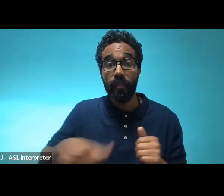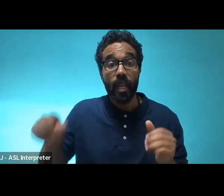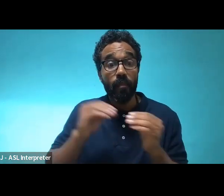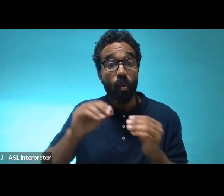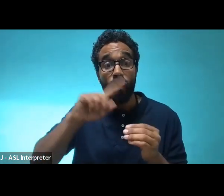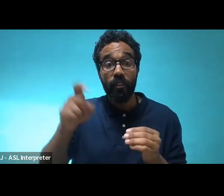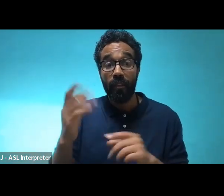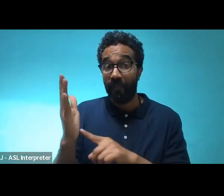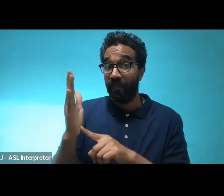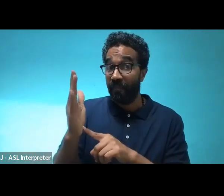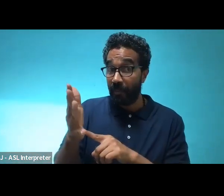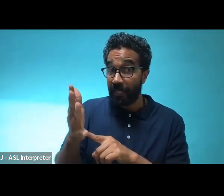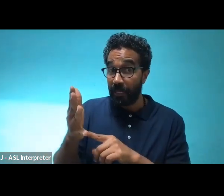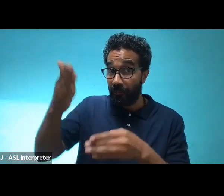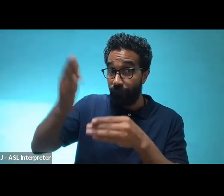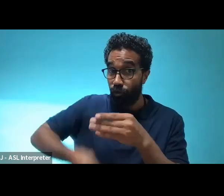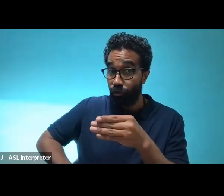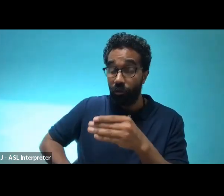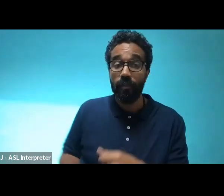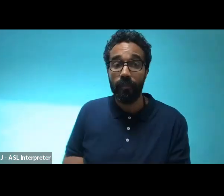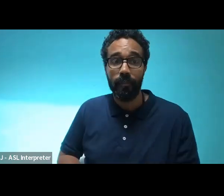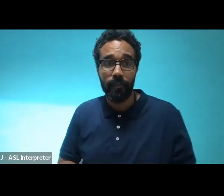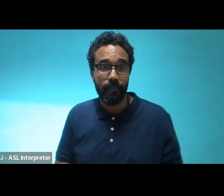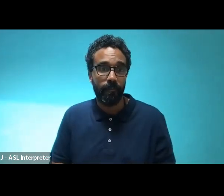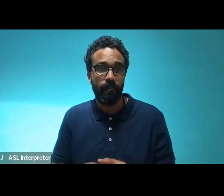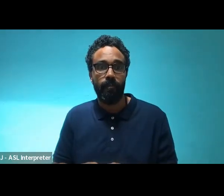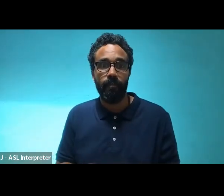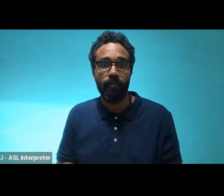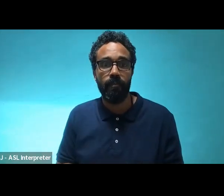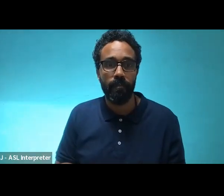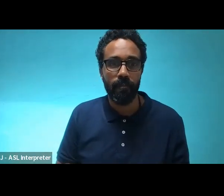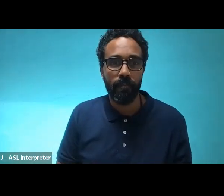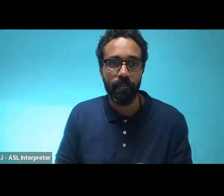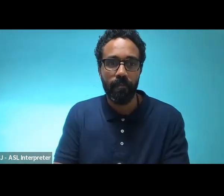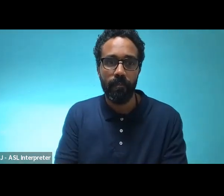minutes before we need to drop off. So